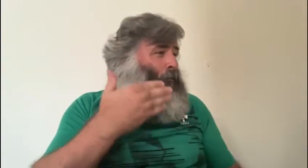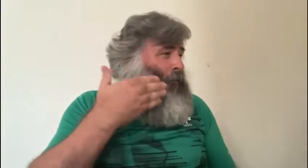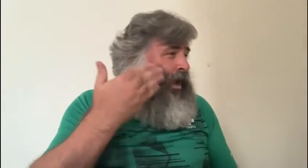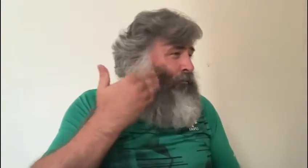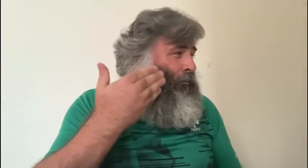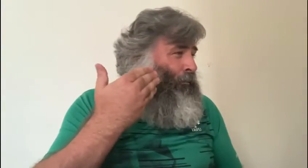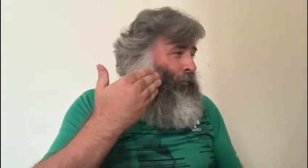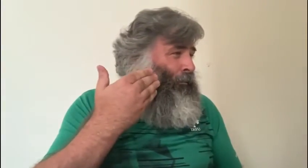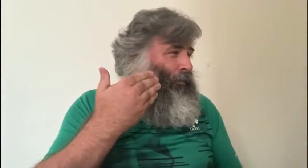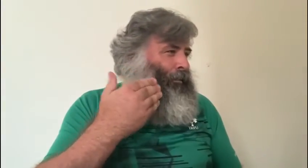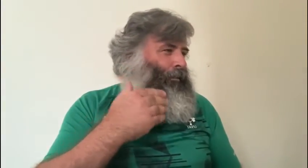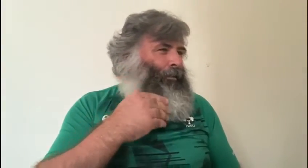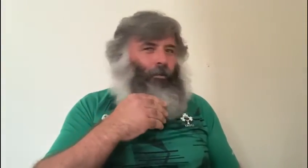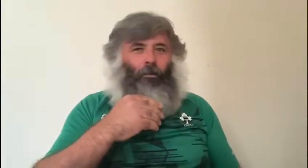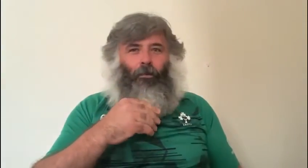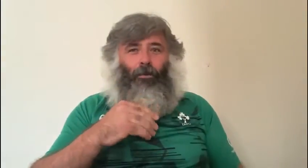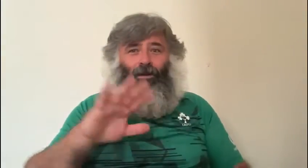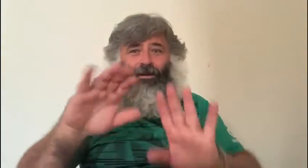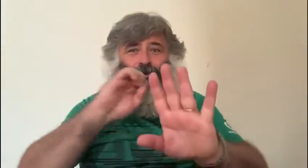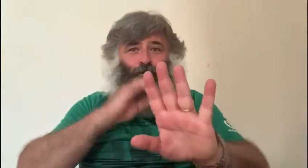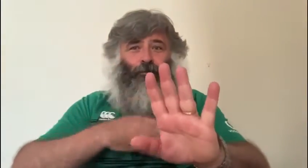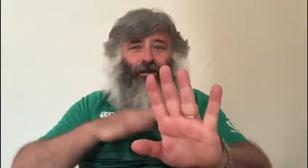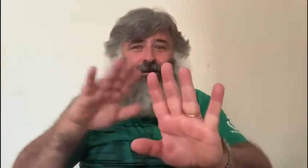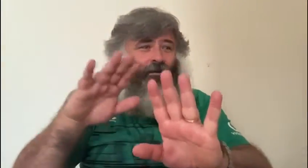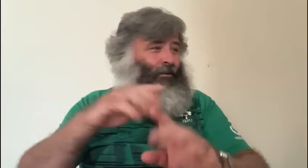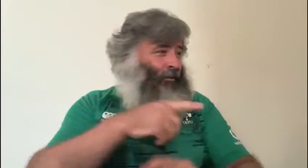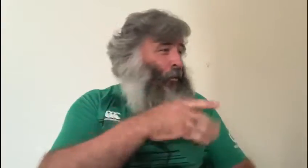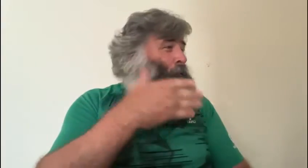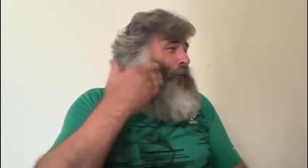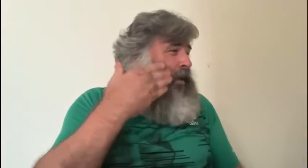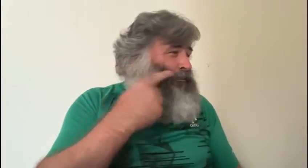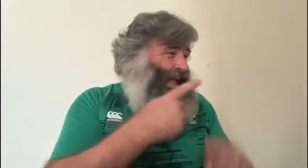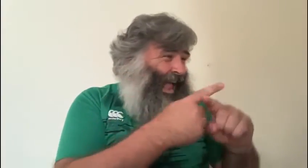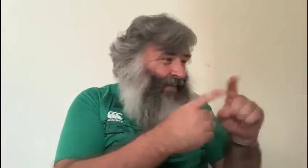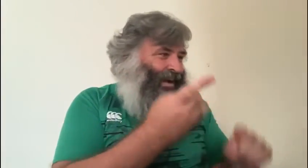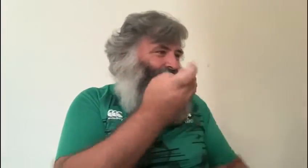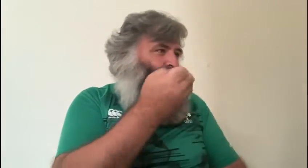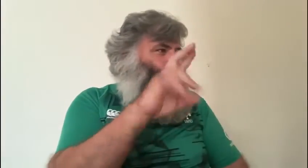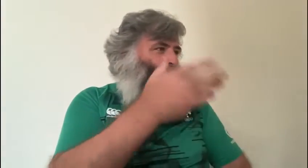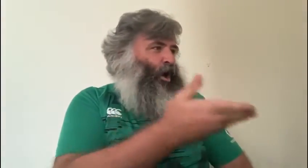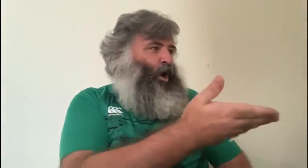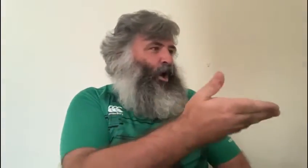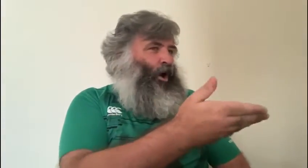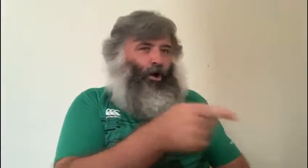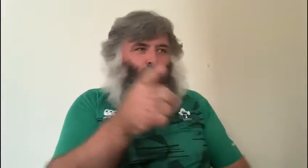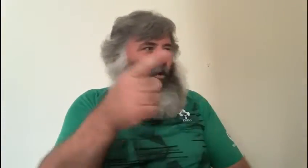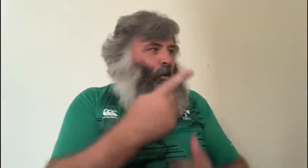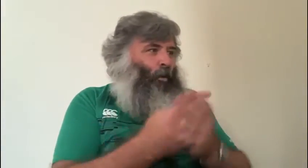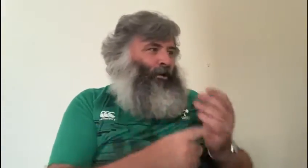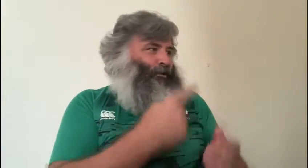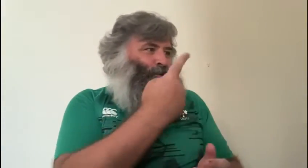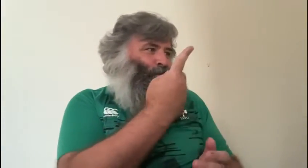Come on. Makeup? Oh, excuse me, sorry, makeup? You don't need makeup.